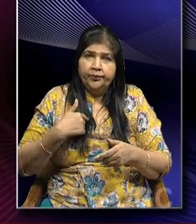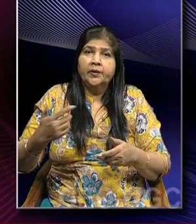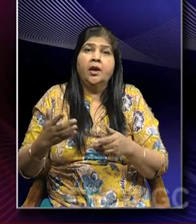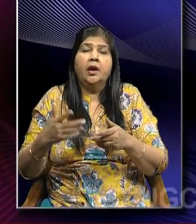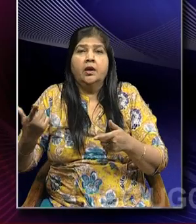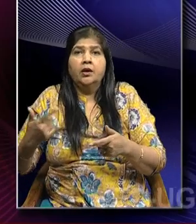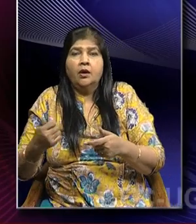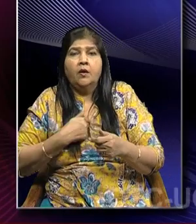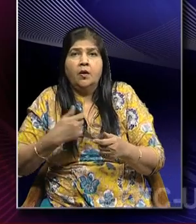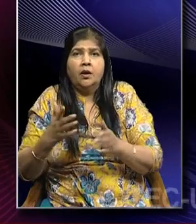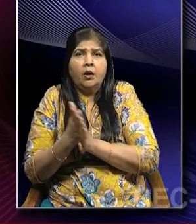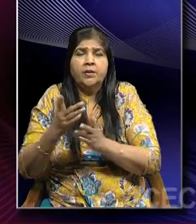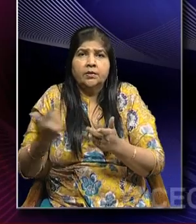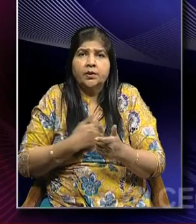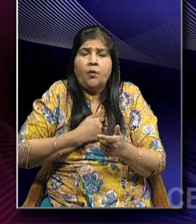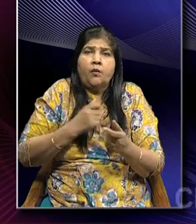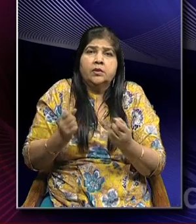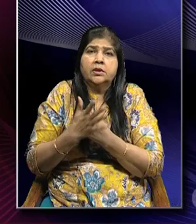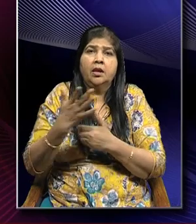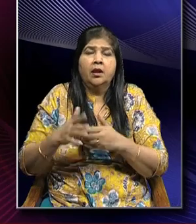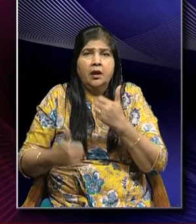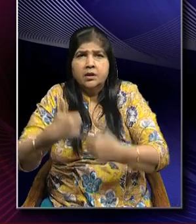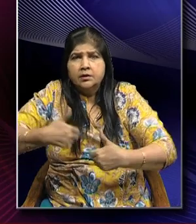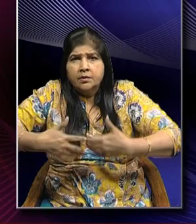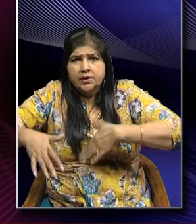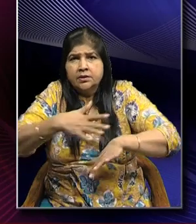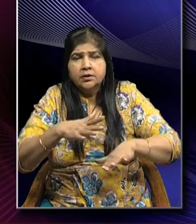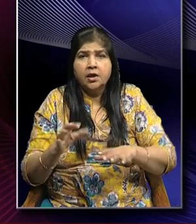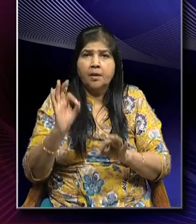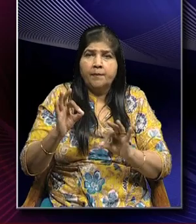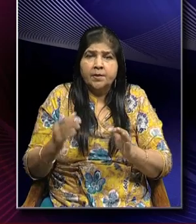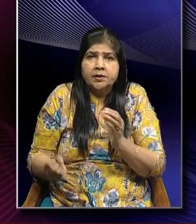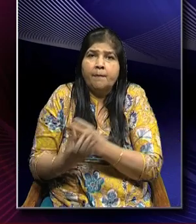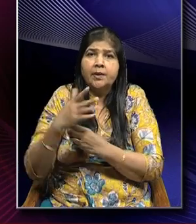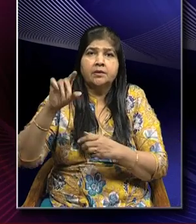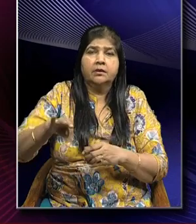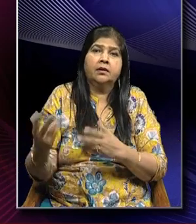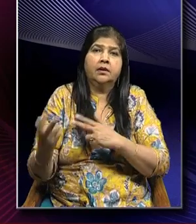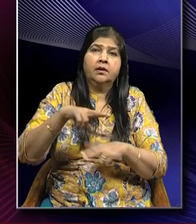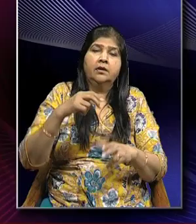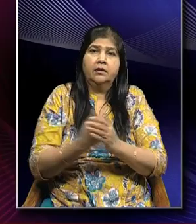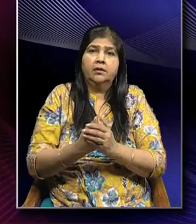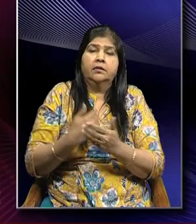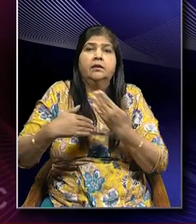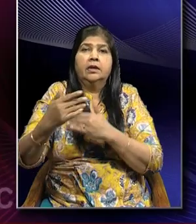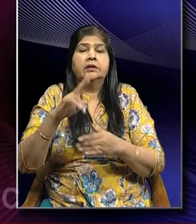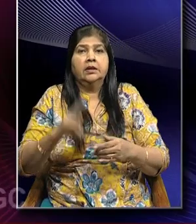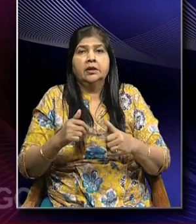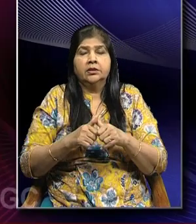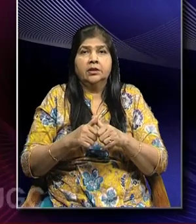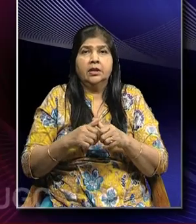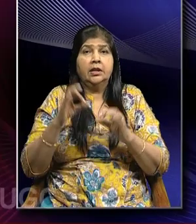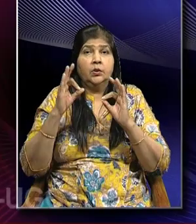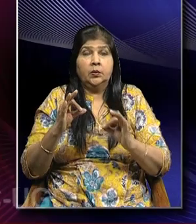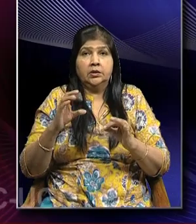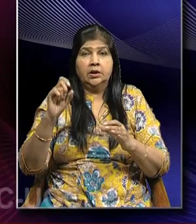competition is with yourself, that you have to always emerge as a best company or always emerge as an excellent company when